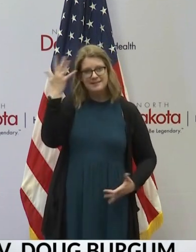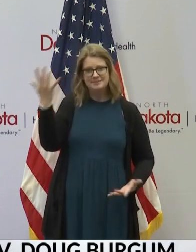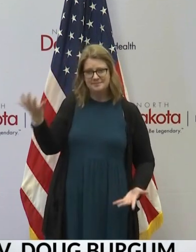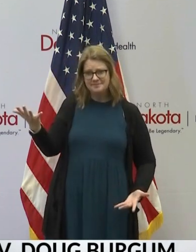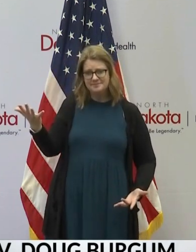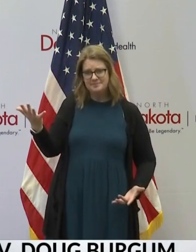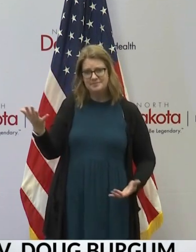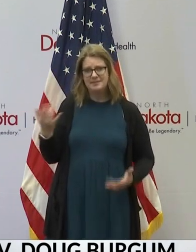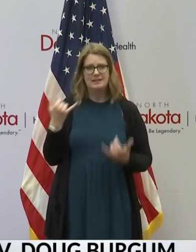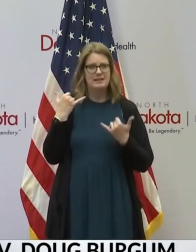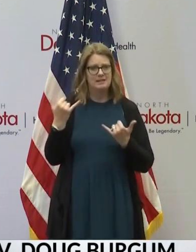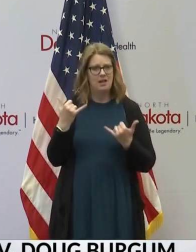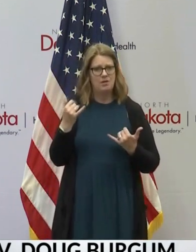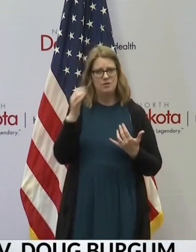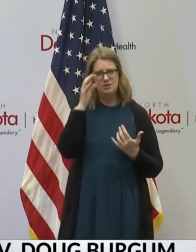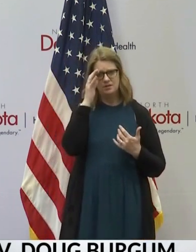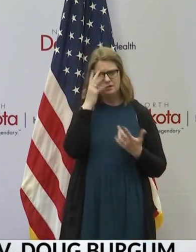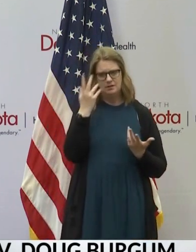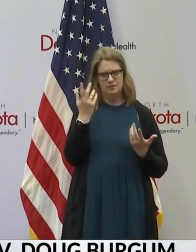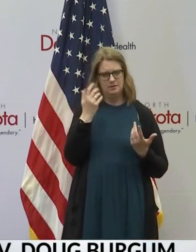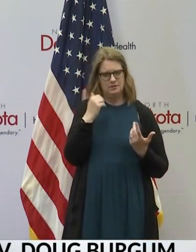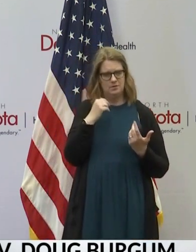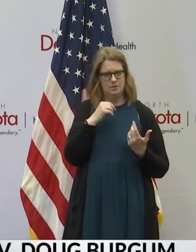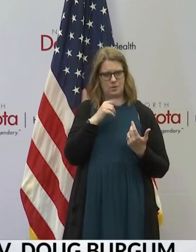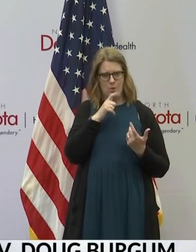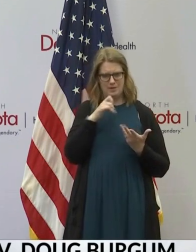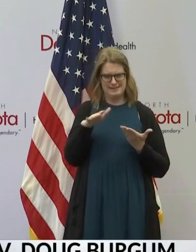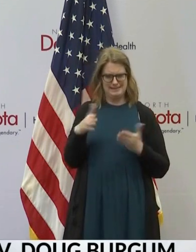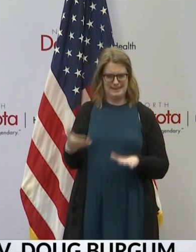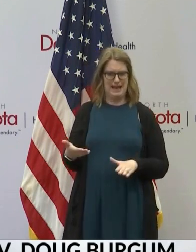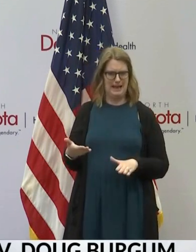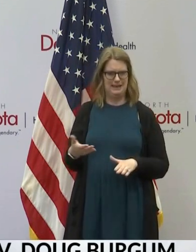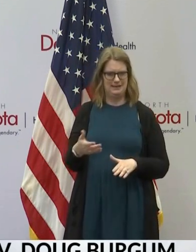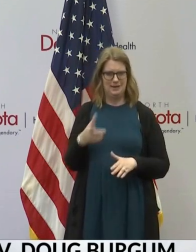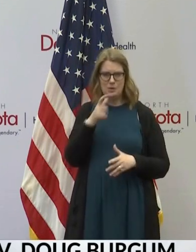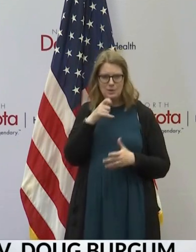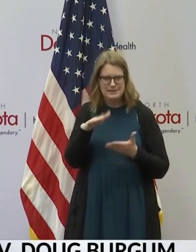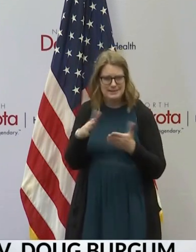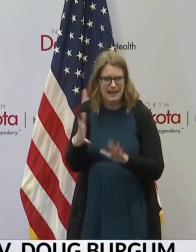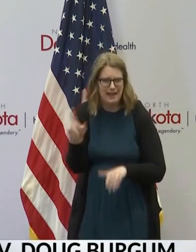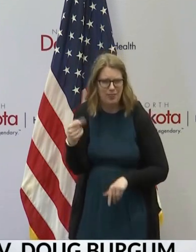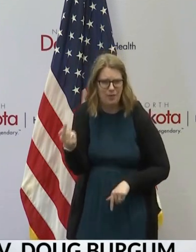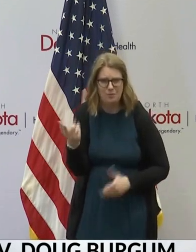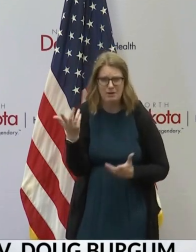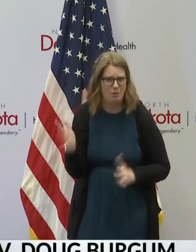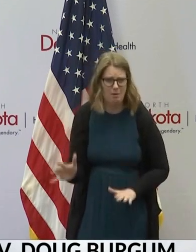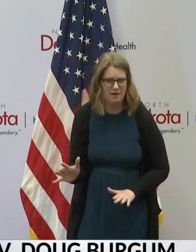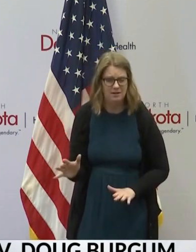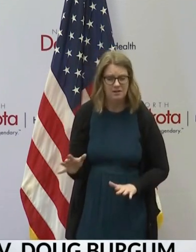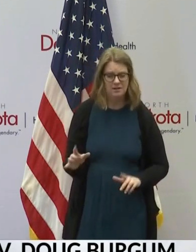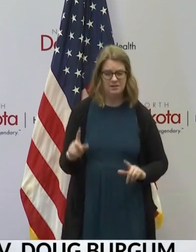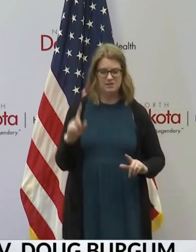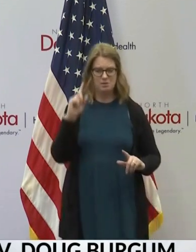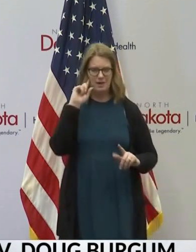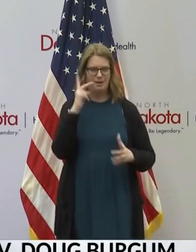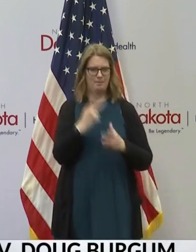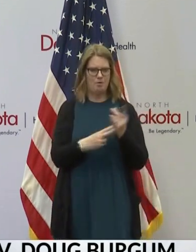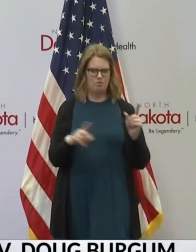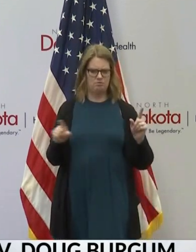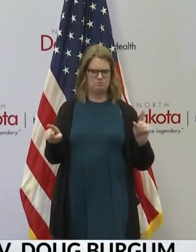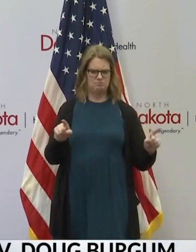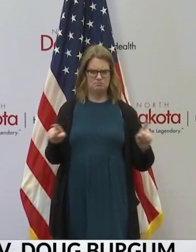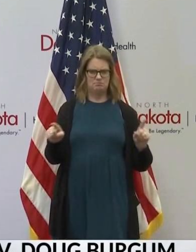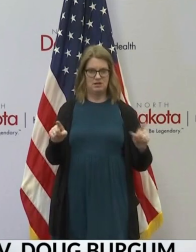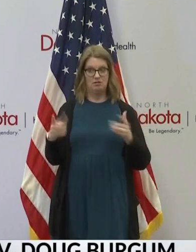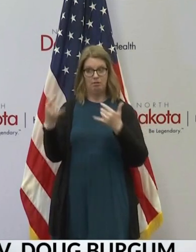you, right now, if you, who wants to die and who wants to die alone? And so we're hearing both sides of those things. And so I just think this